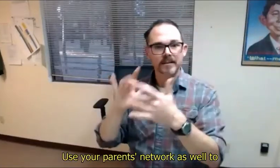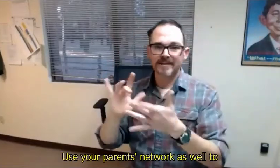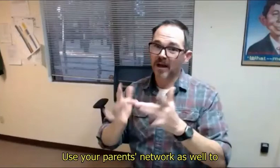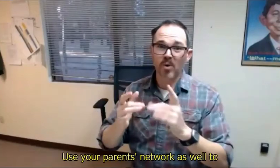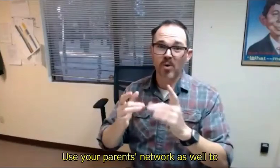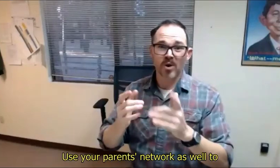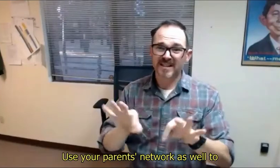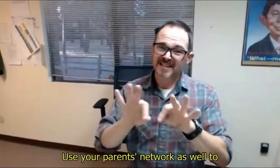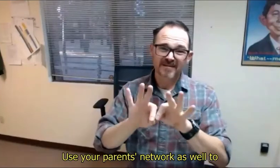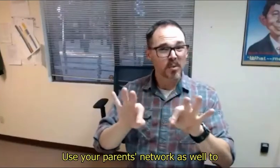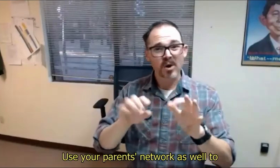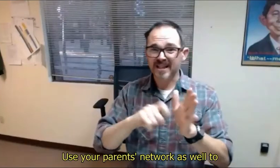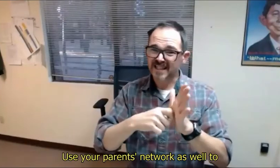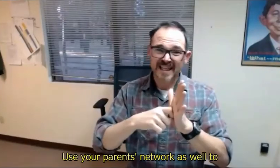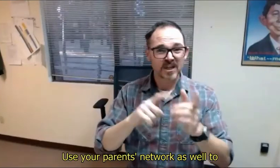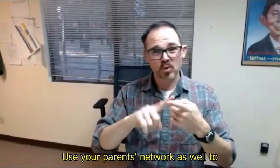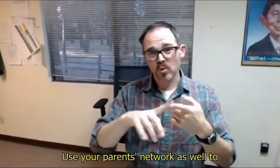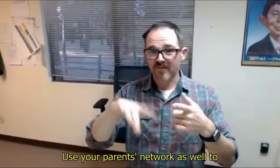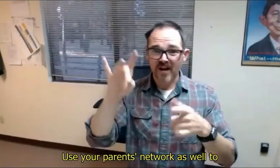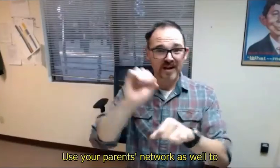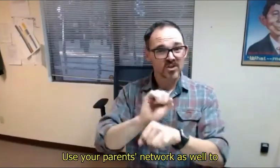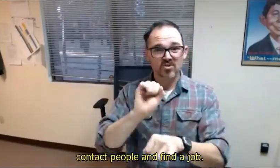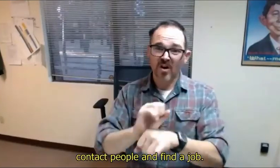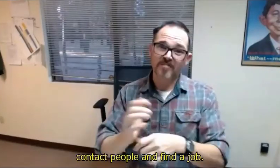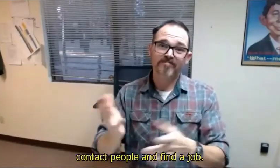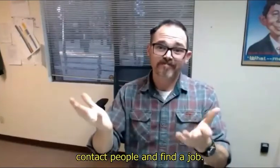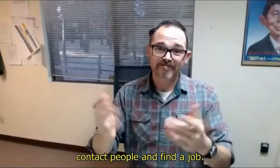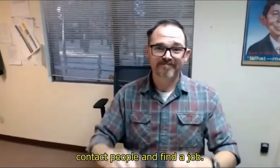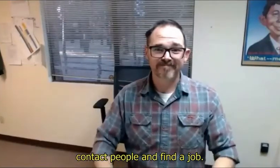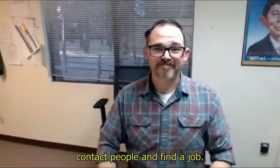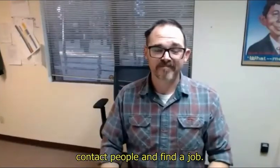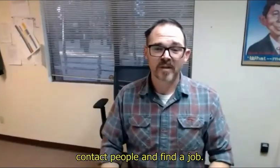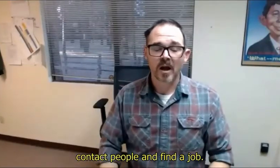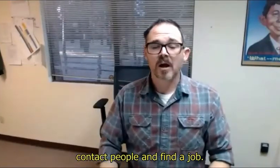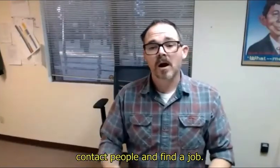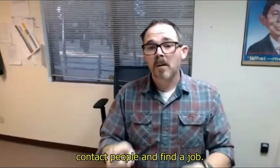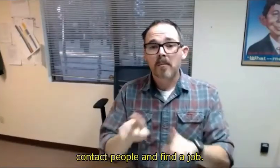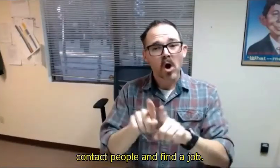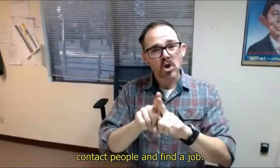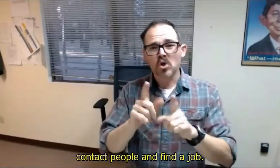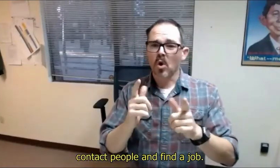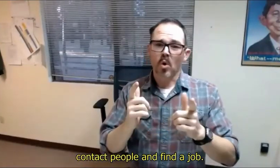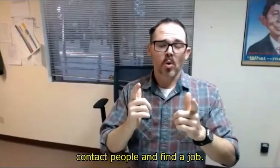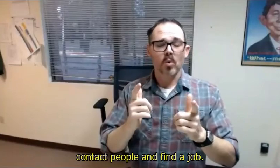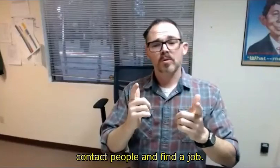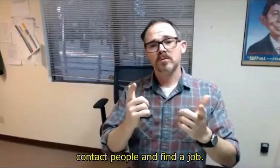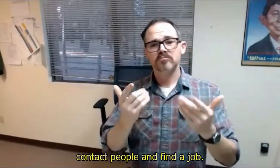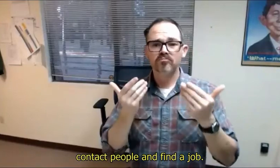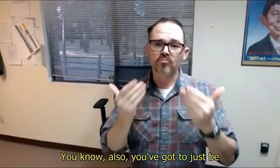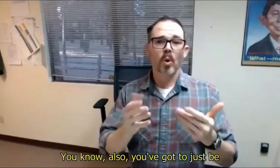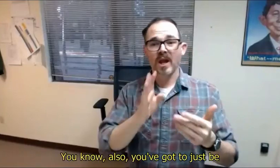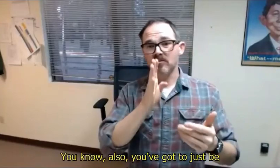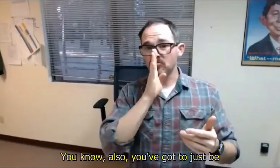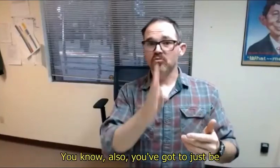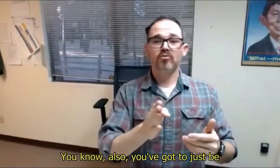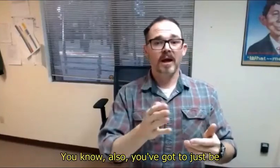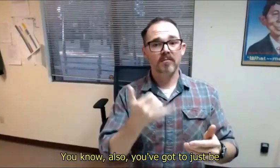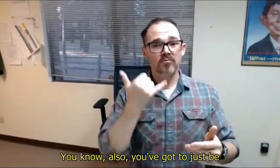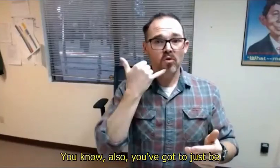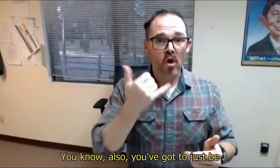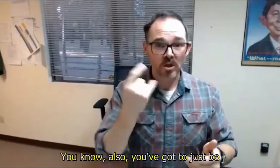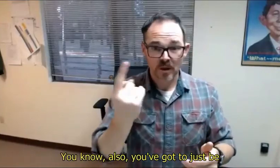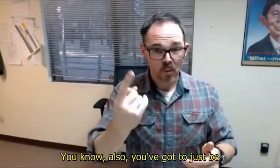Use your parents' network as well to contact people and find a job. You know,